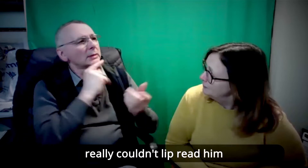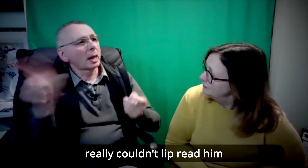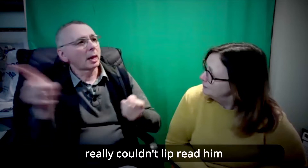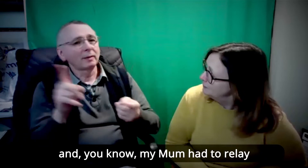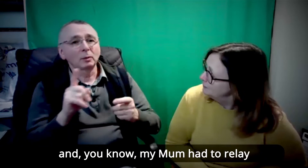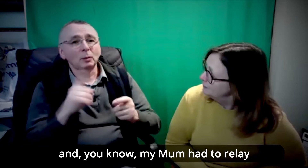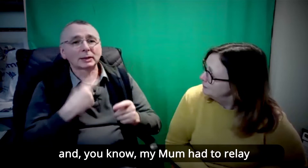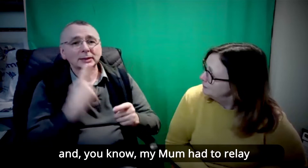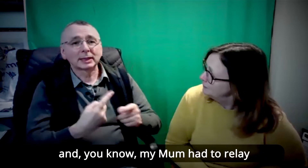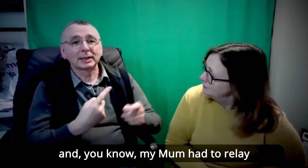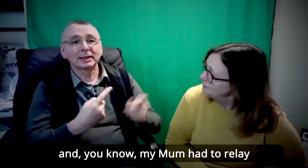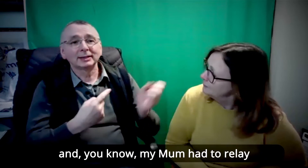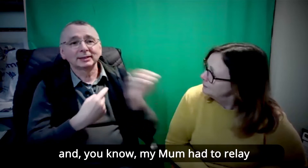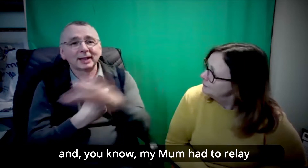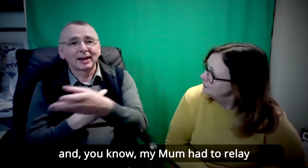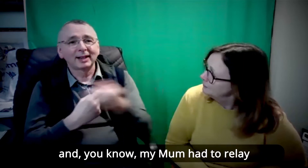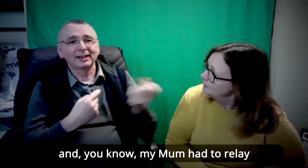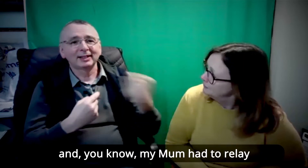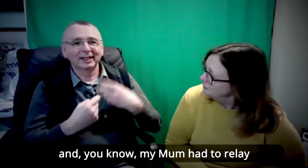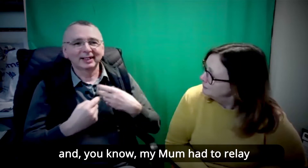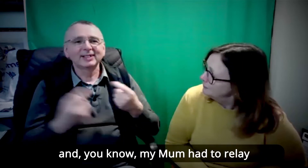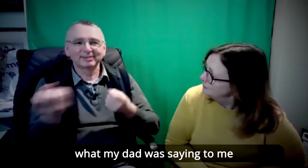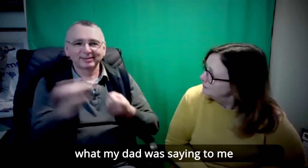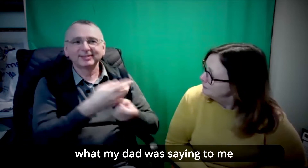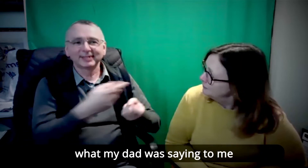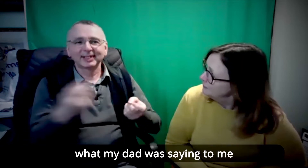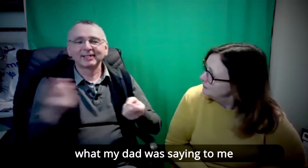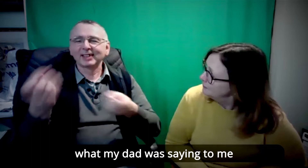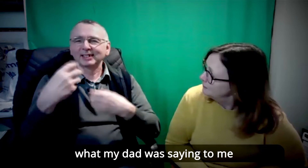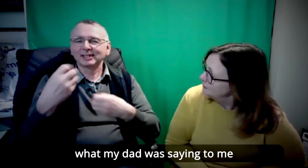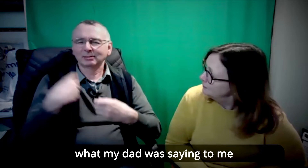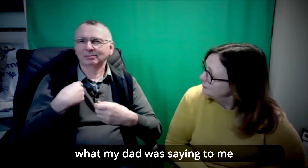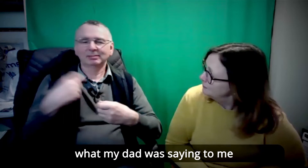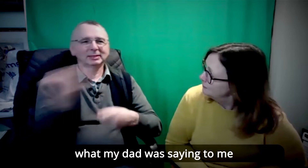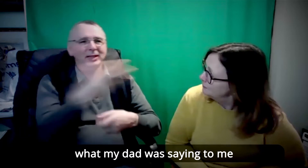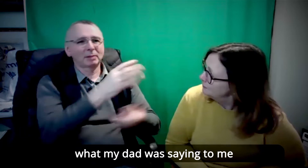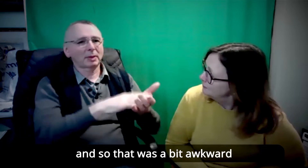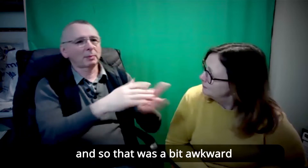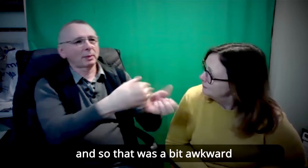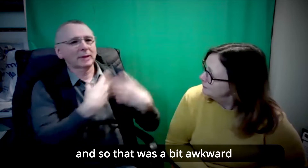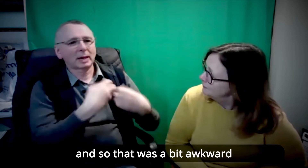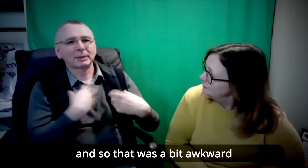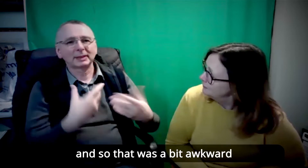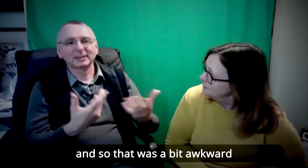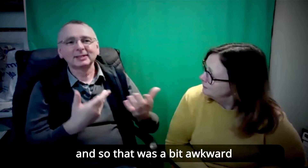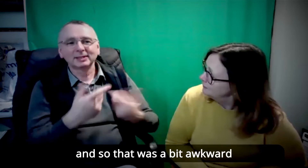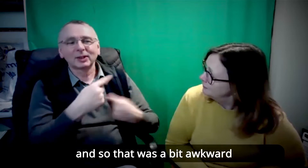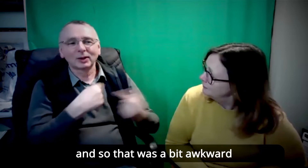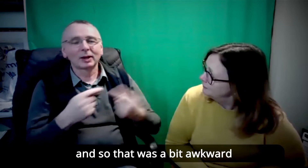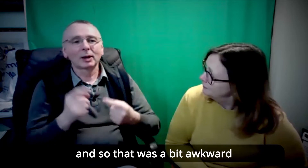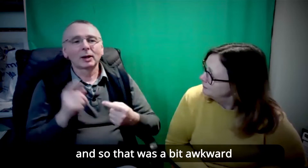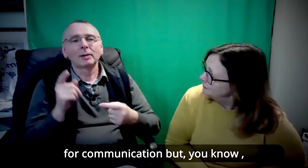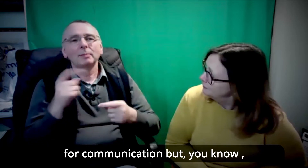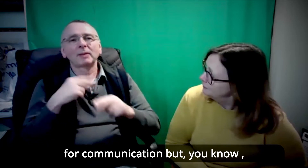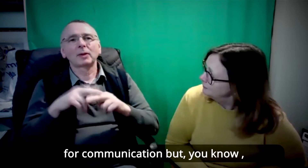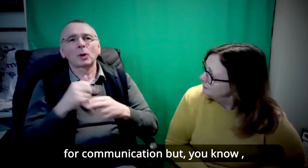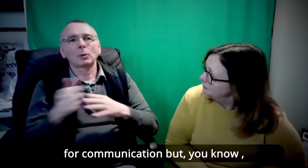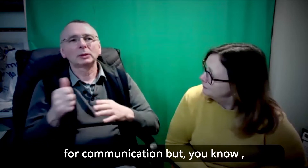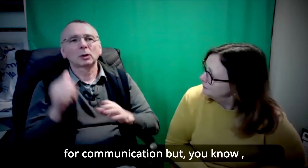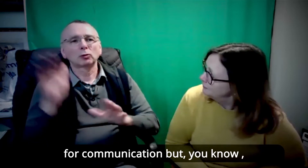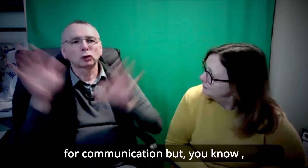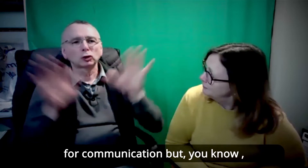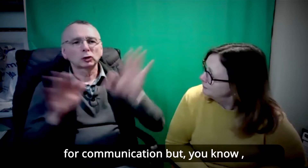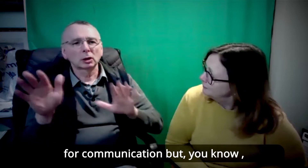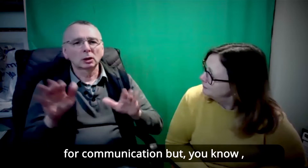him. And, you know, my mum had to kind of relay what my dad was saying to me. And so that was a bit awkward